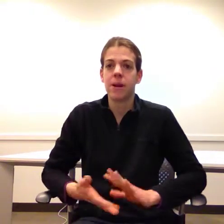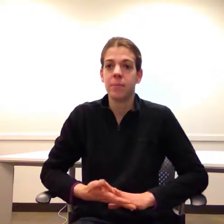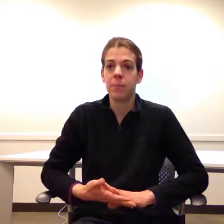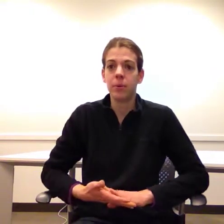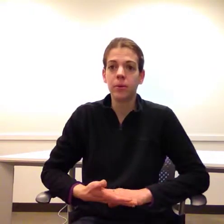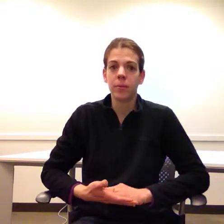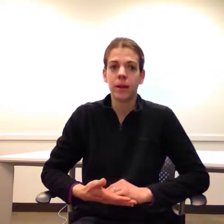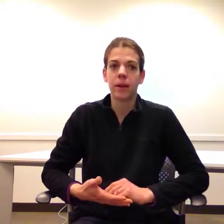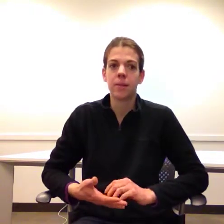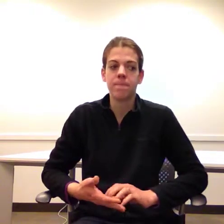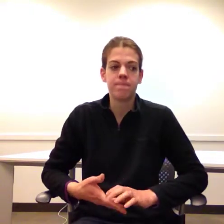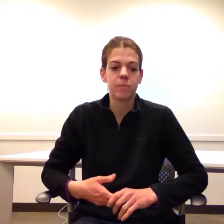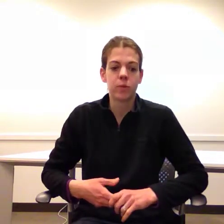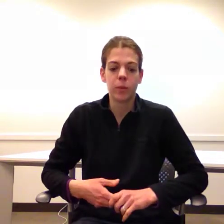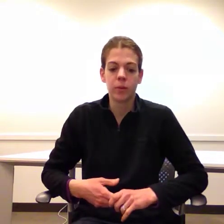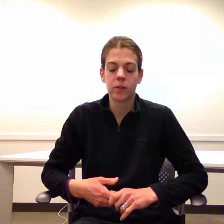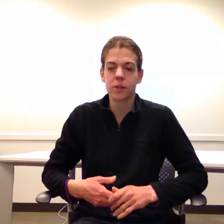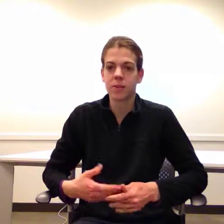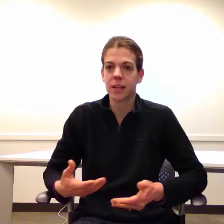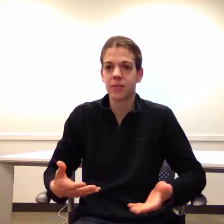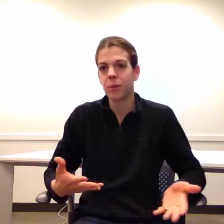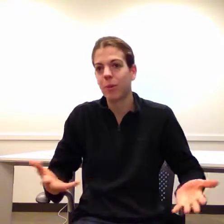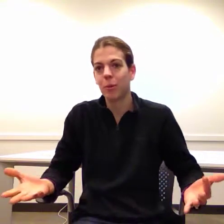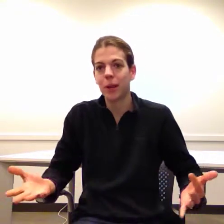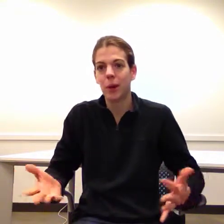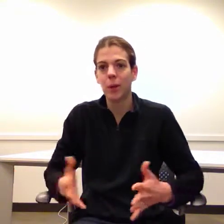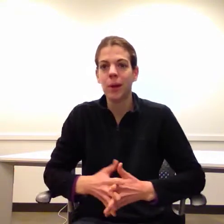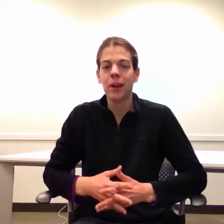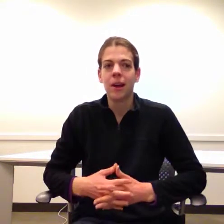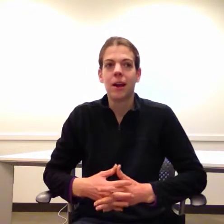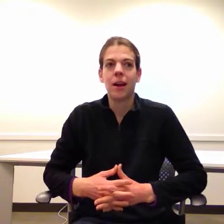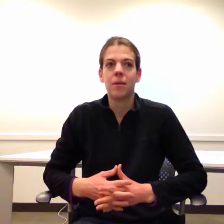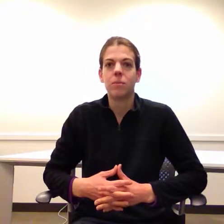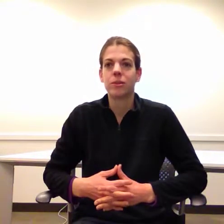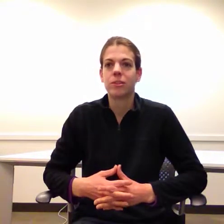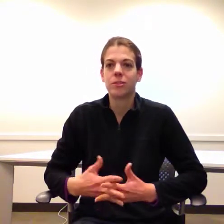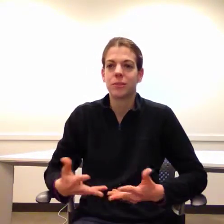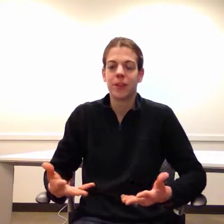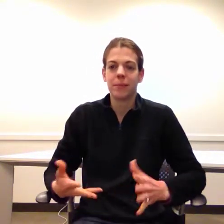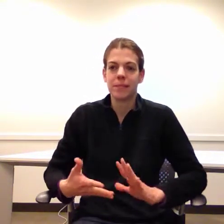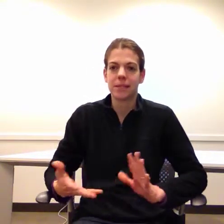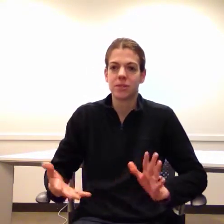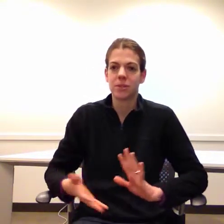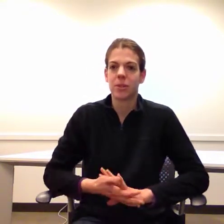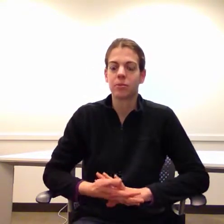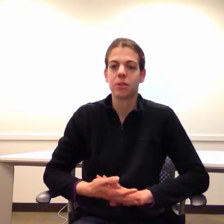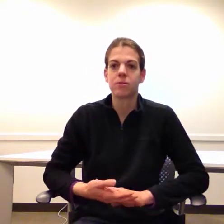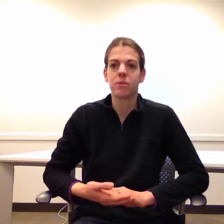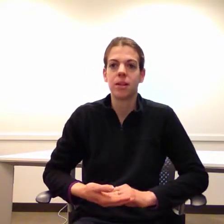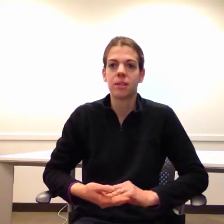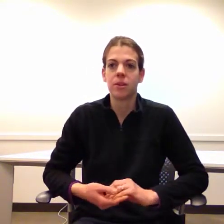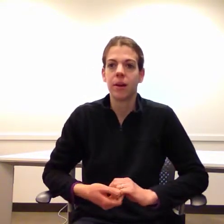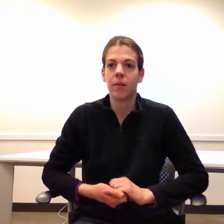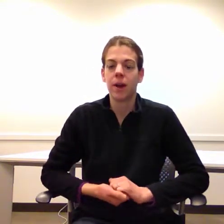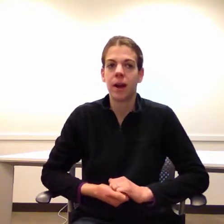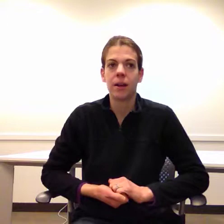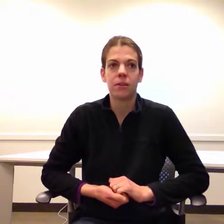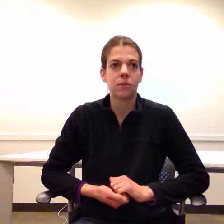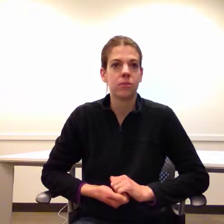about people, so we will learn some signs for the people we know. Most of those are family signs or some other ones thrown in, so I'll go through